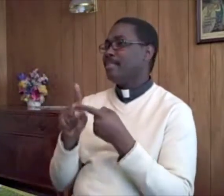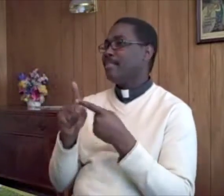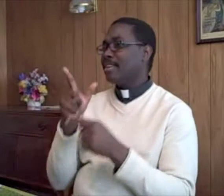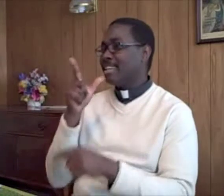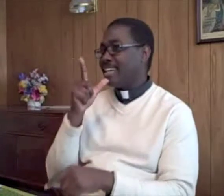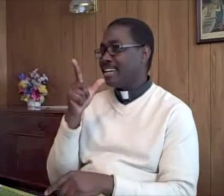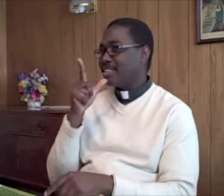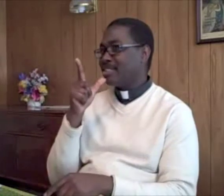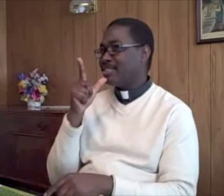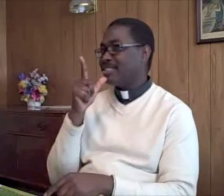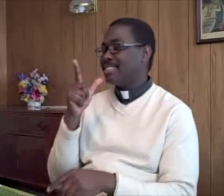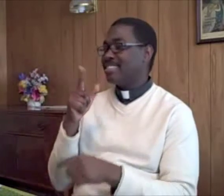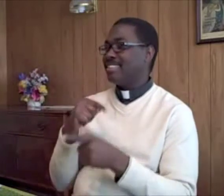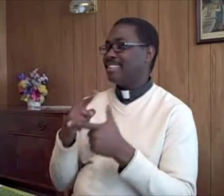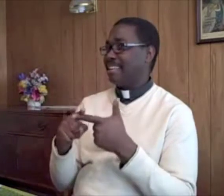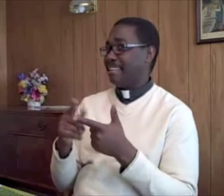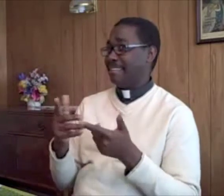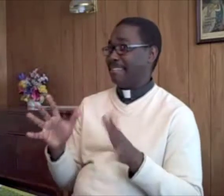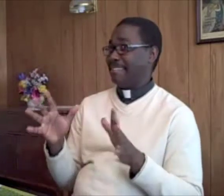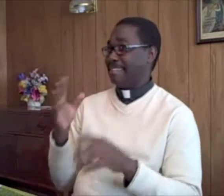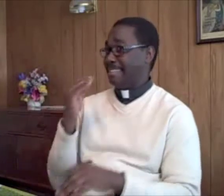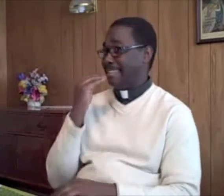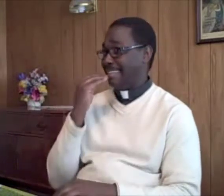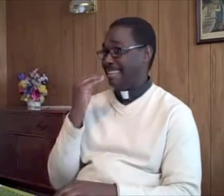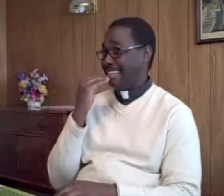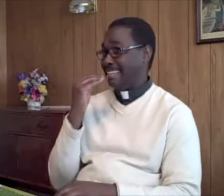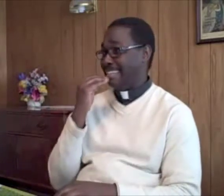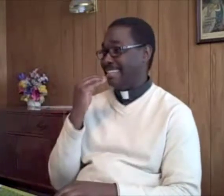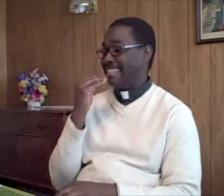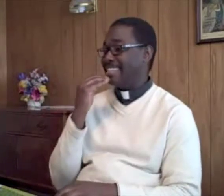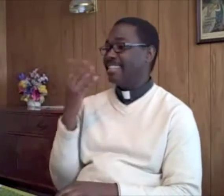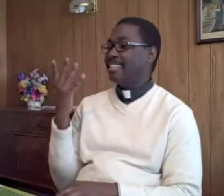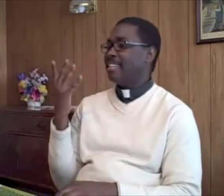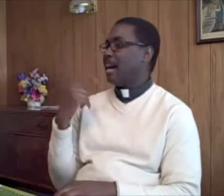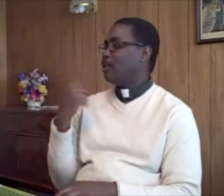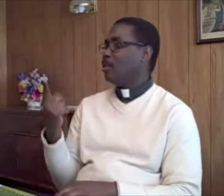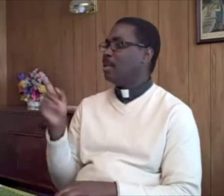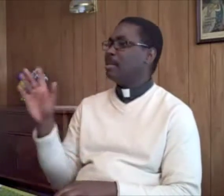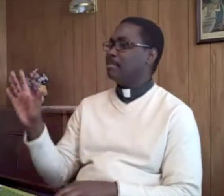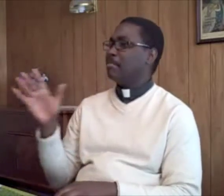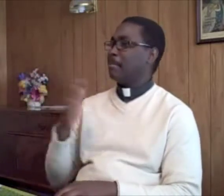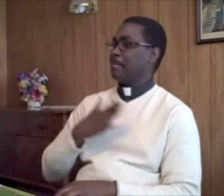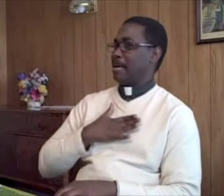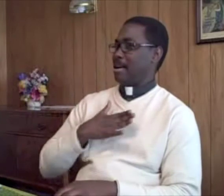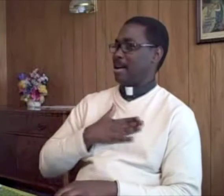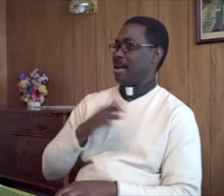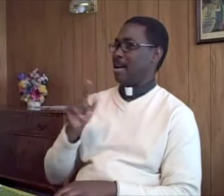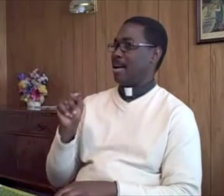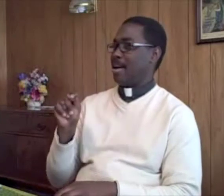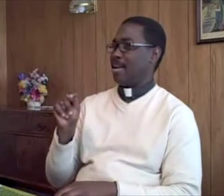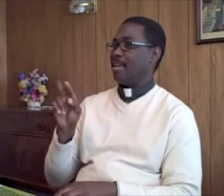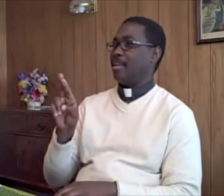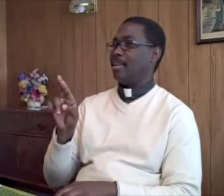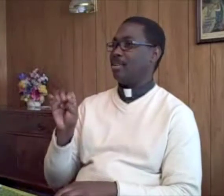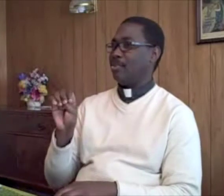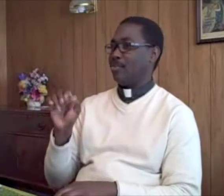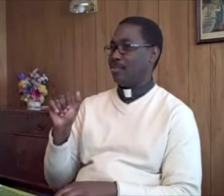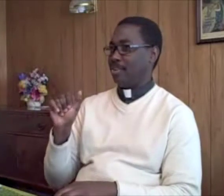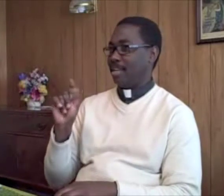husband. And after we finished lunch, I told her not to worry, that it was my treat